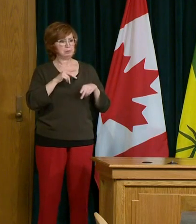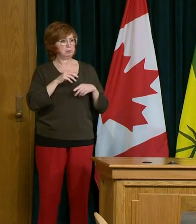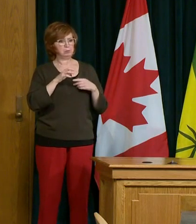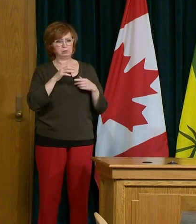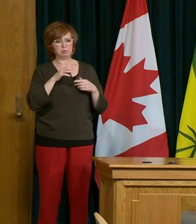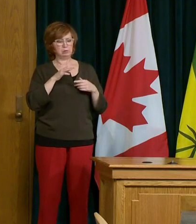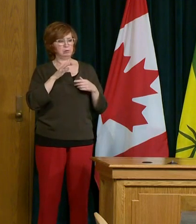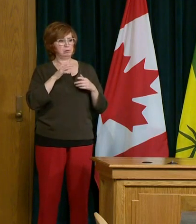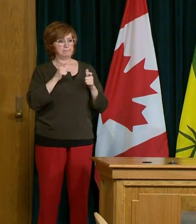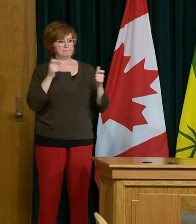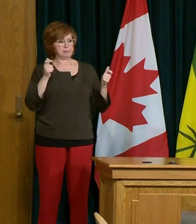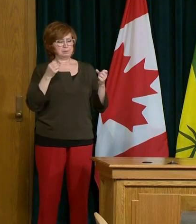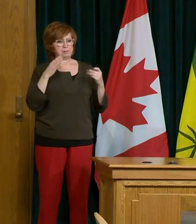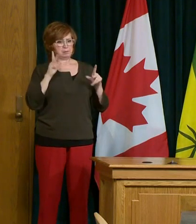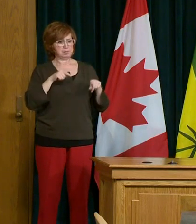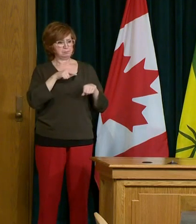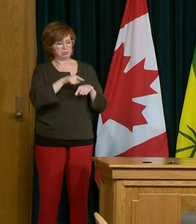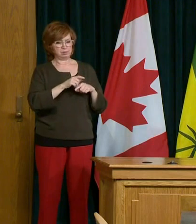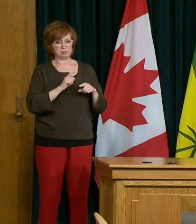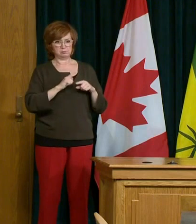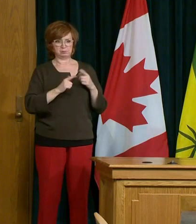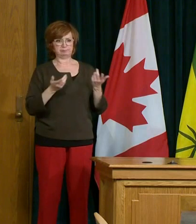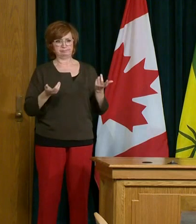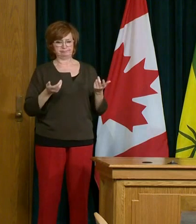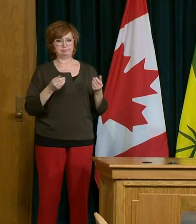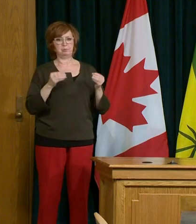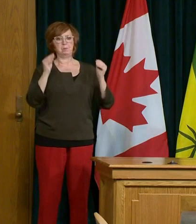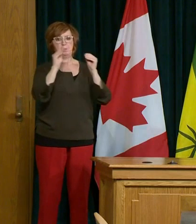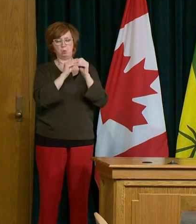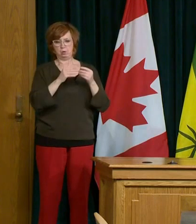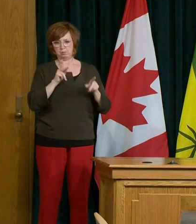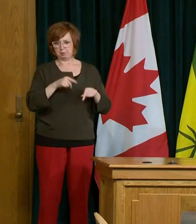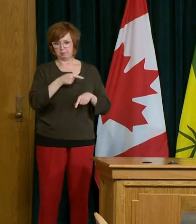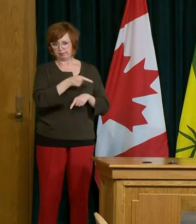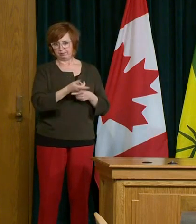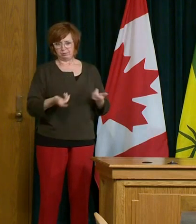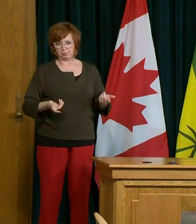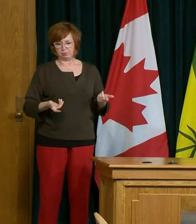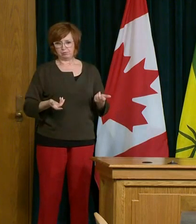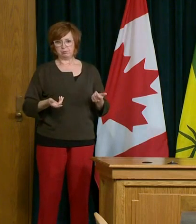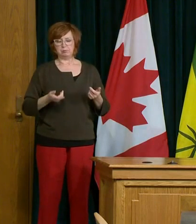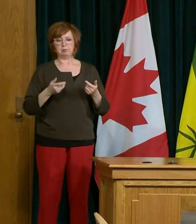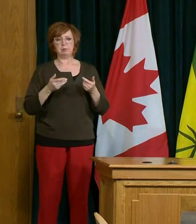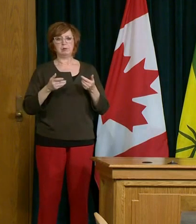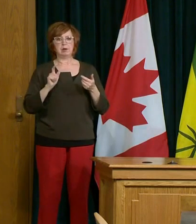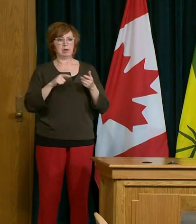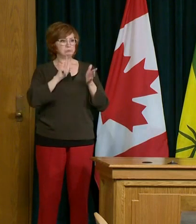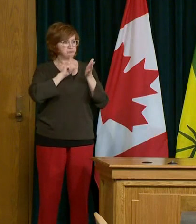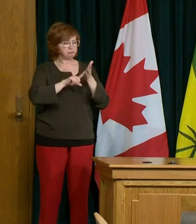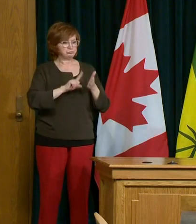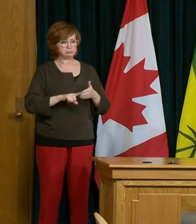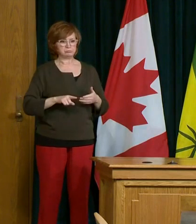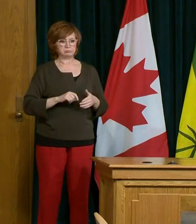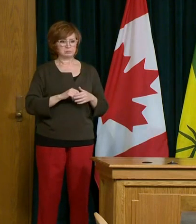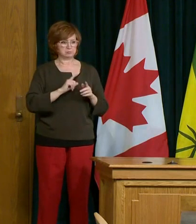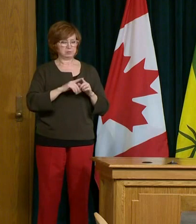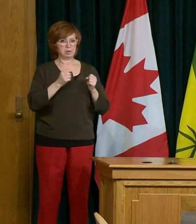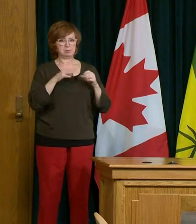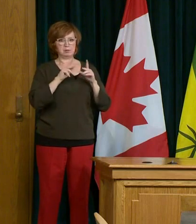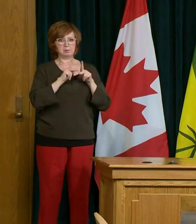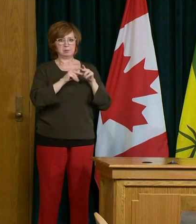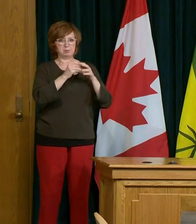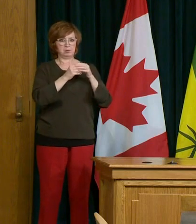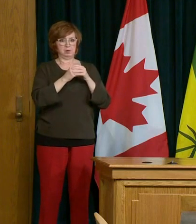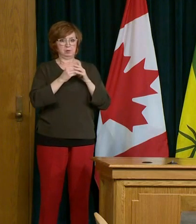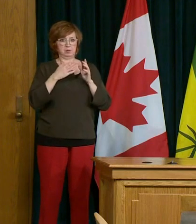large, even though you're not getting together in a gathering of more than 10, the number of contacts can be 10, 15, 20, so it starts getting quite,